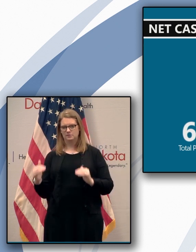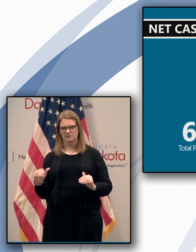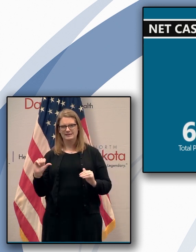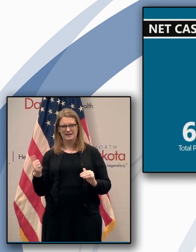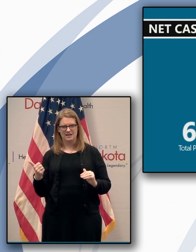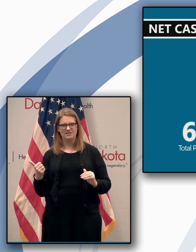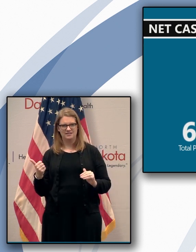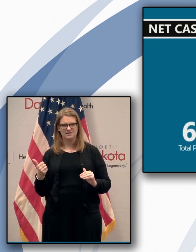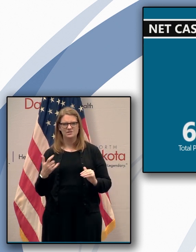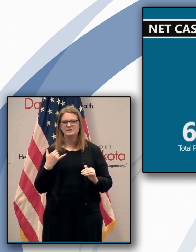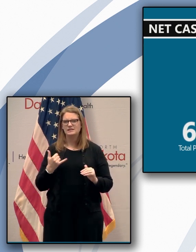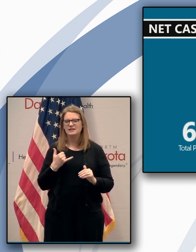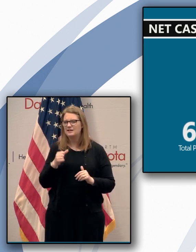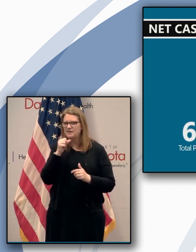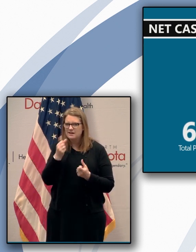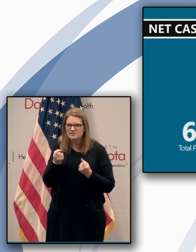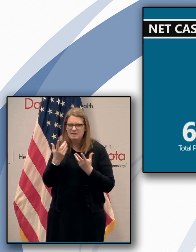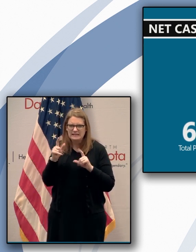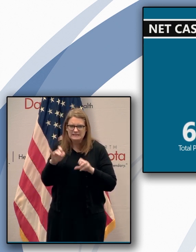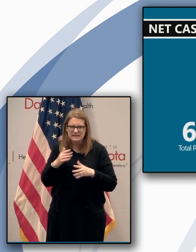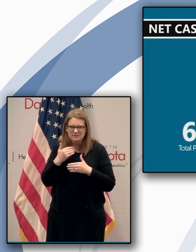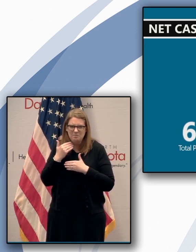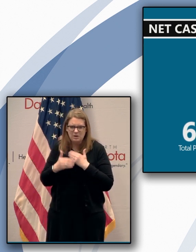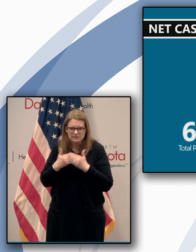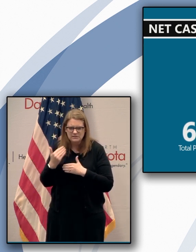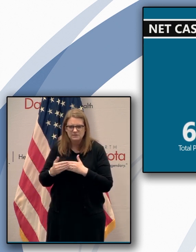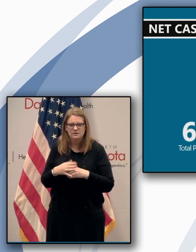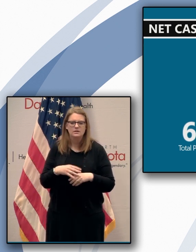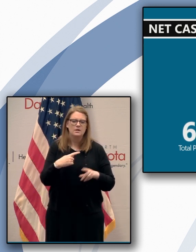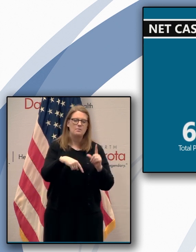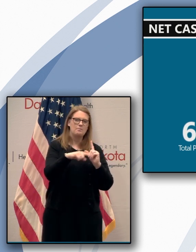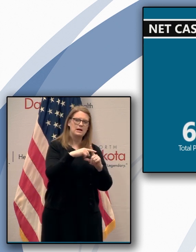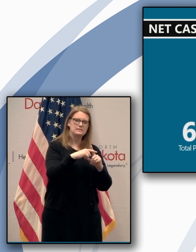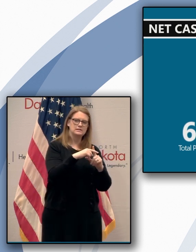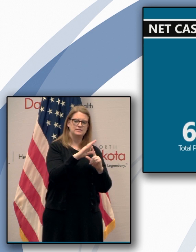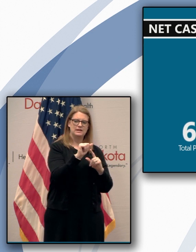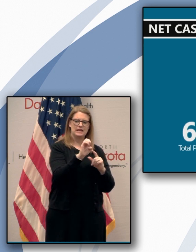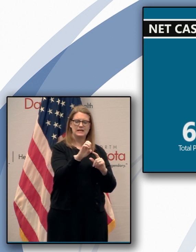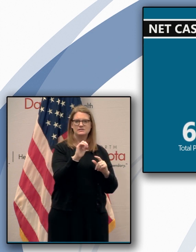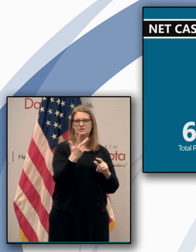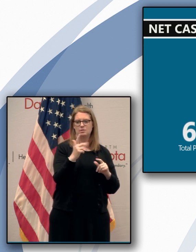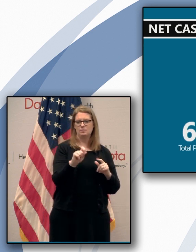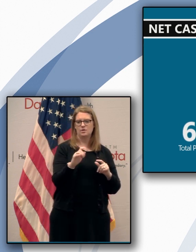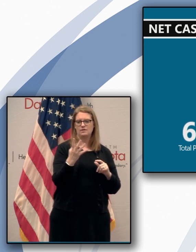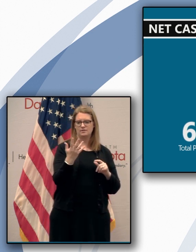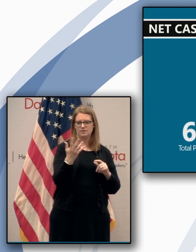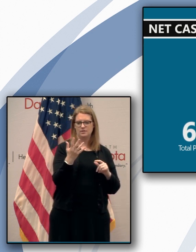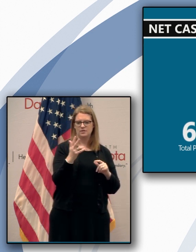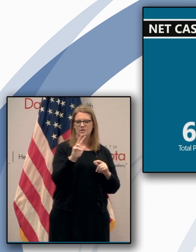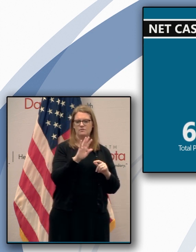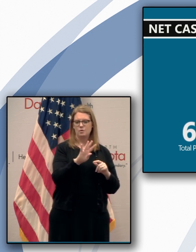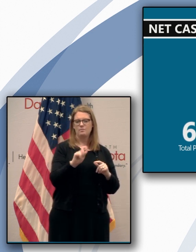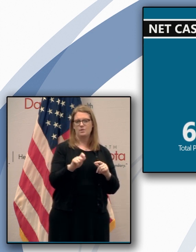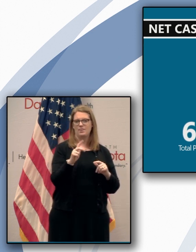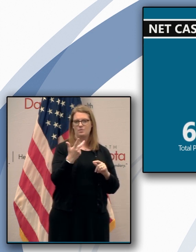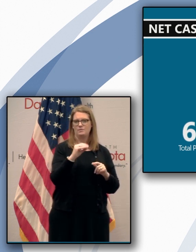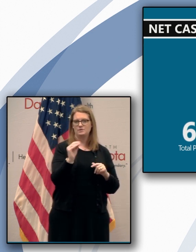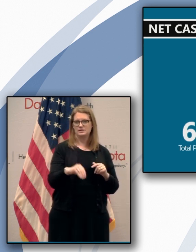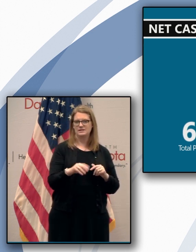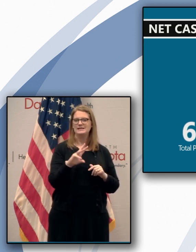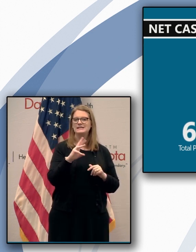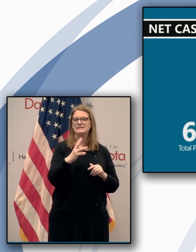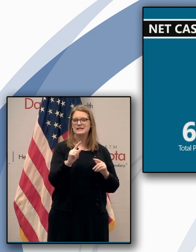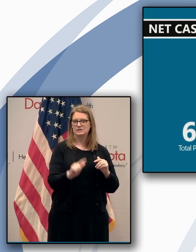the lower day that we had today. Our positive case rate at 4.3%, which was on the first slide, we're the 6th lowest